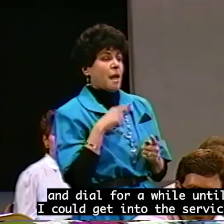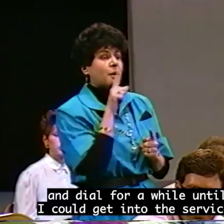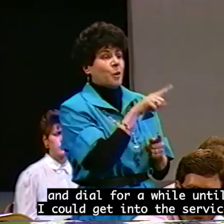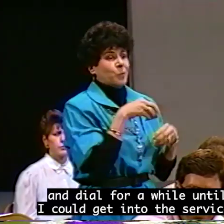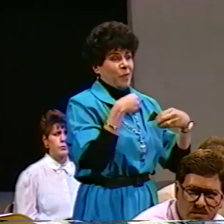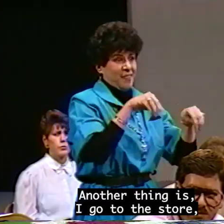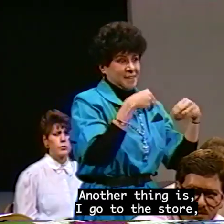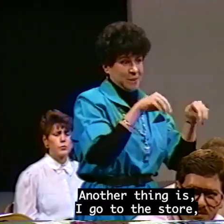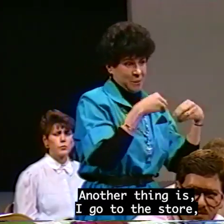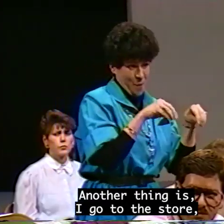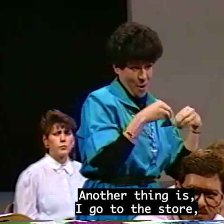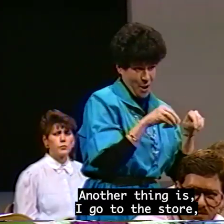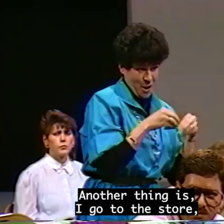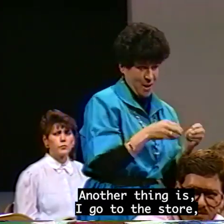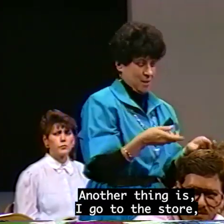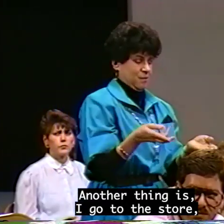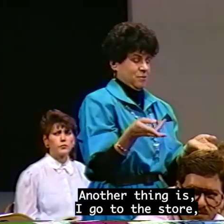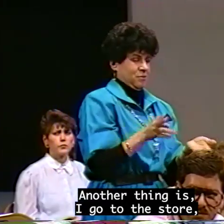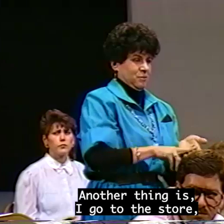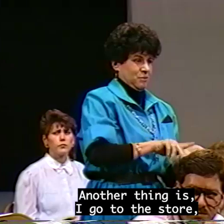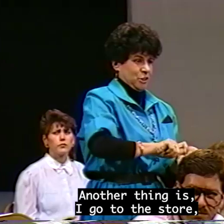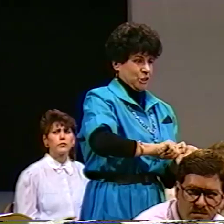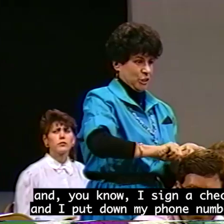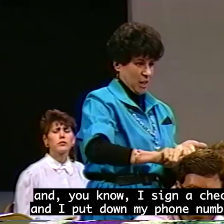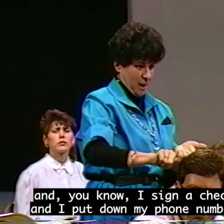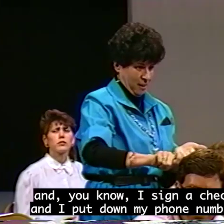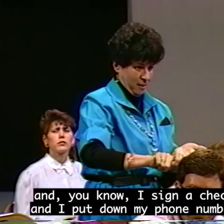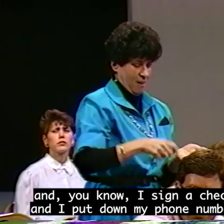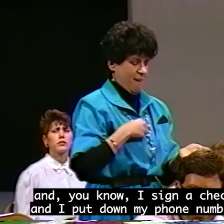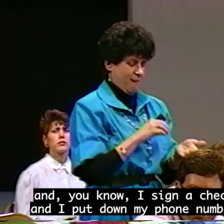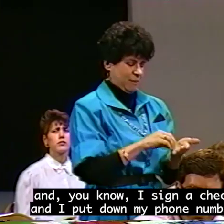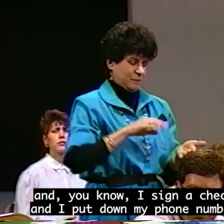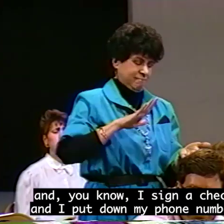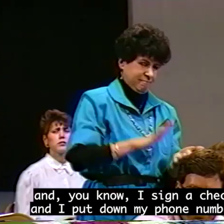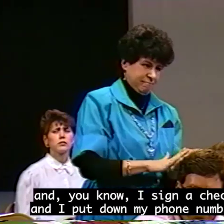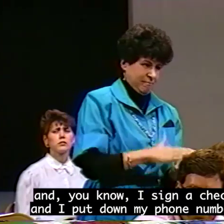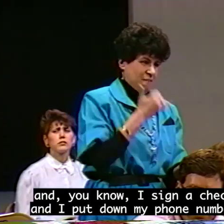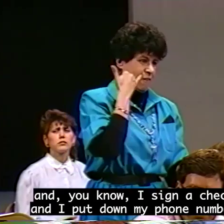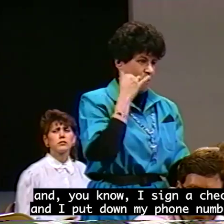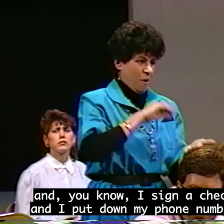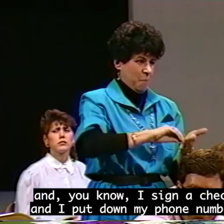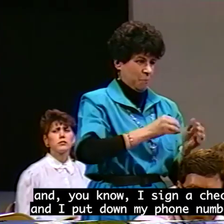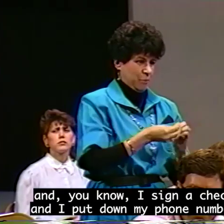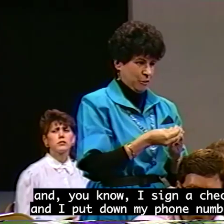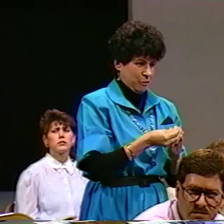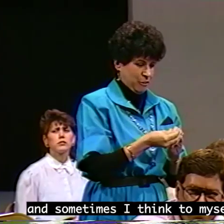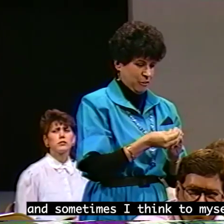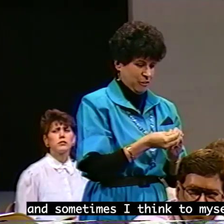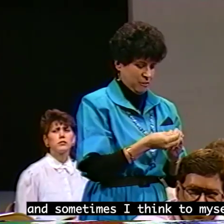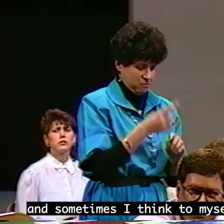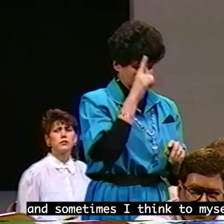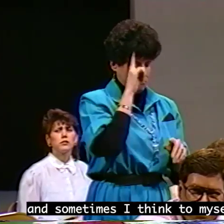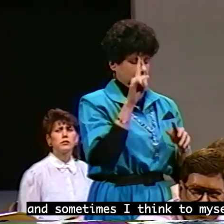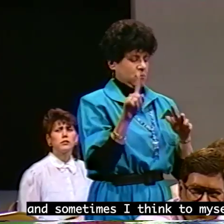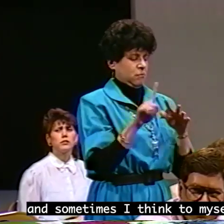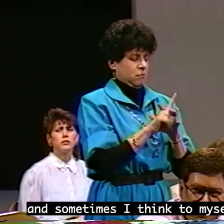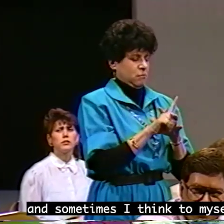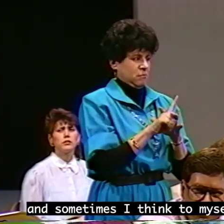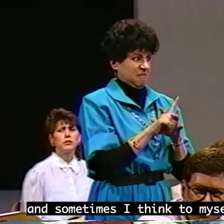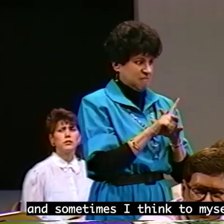service. Another thing is, I go to the store and I sign a check. I put down my phone number. And sometimes I